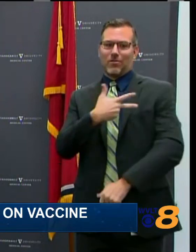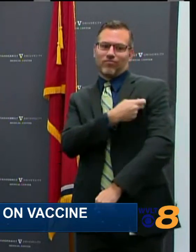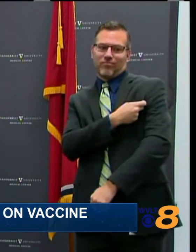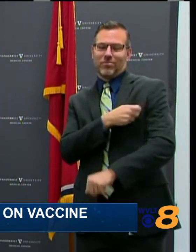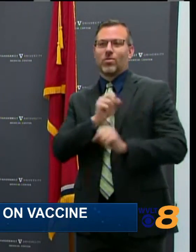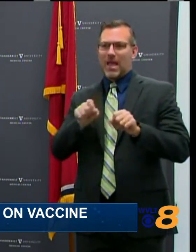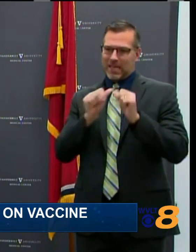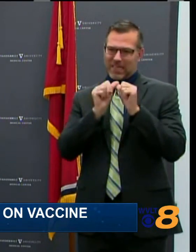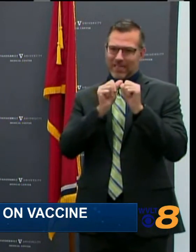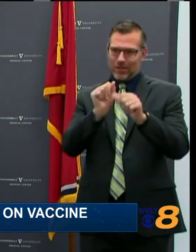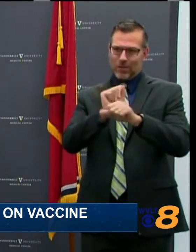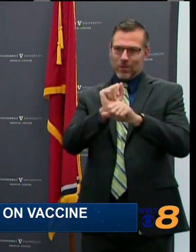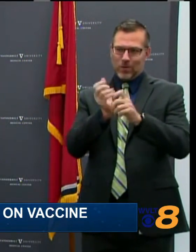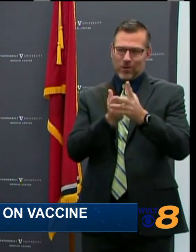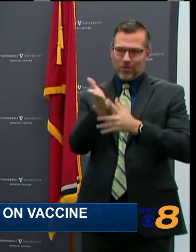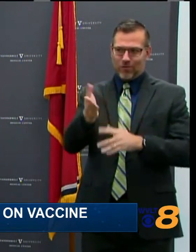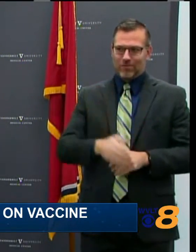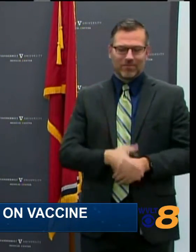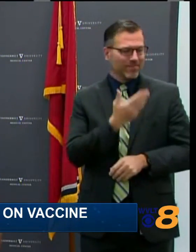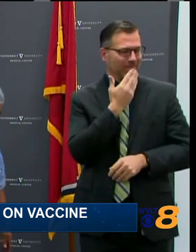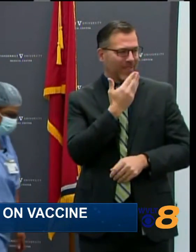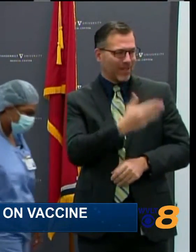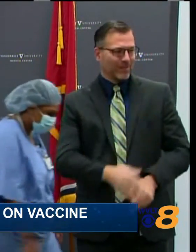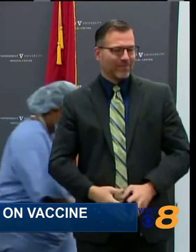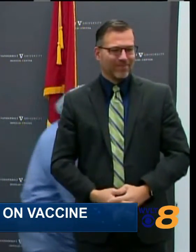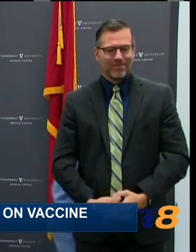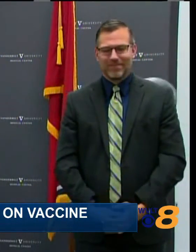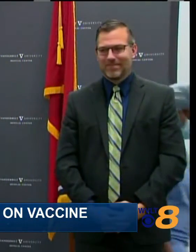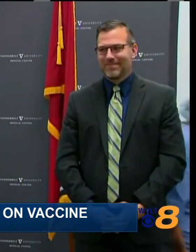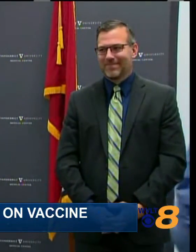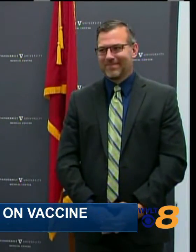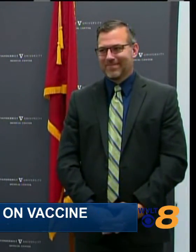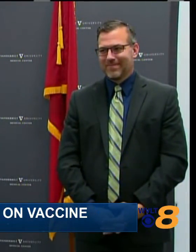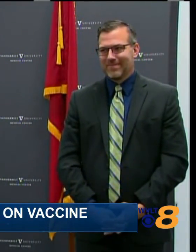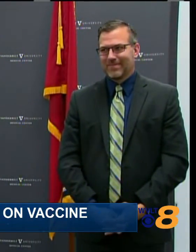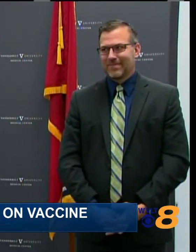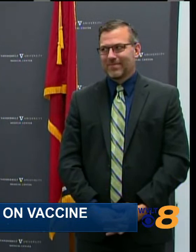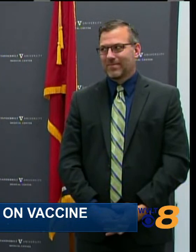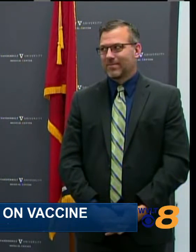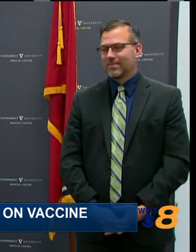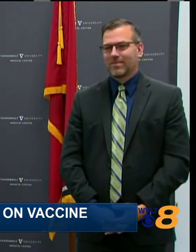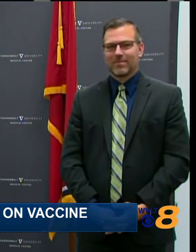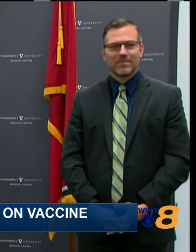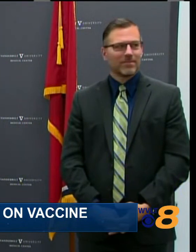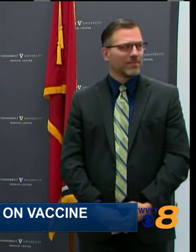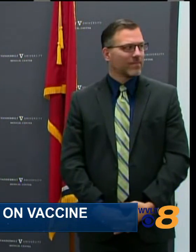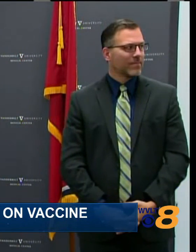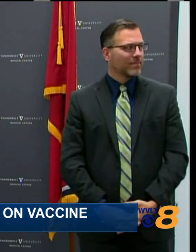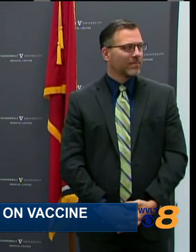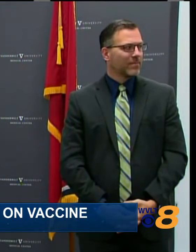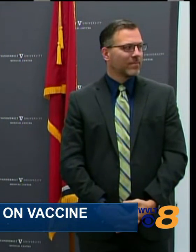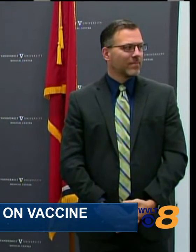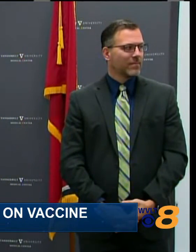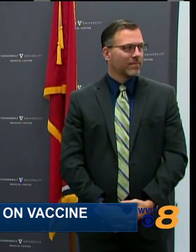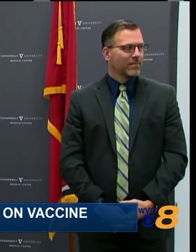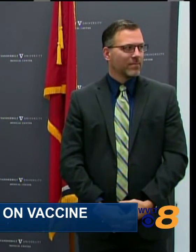through. Thank you. All right. Thank you. I think your